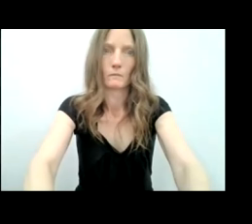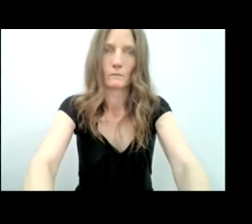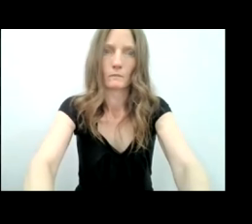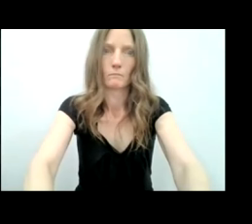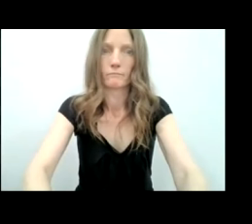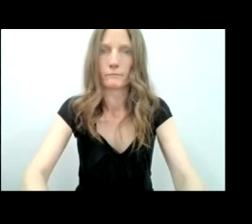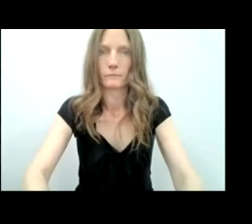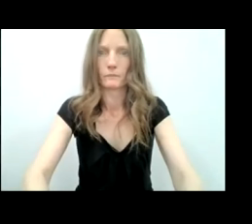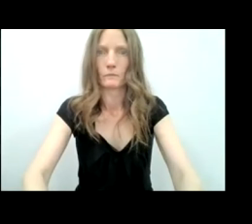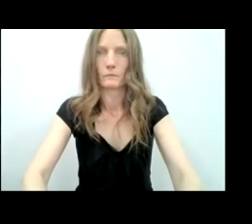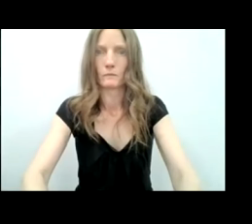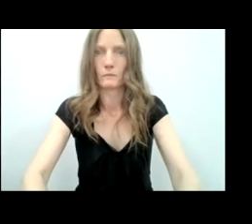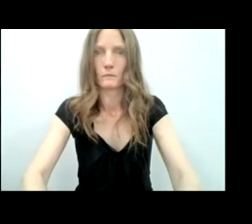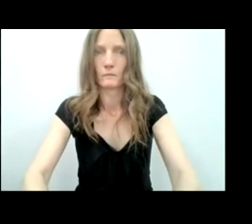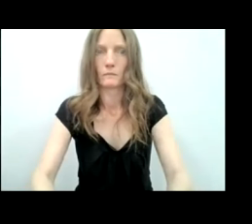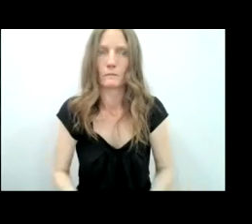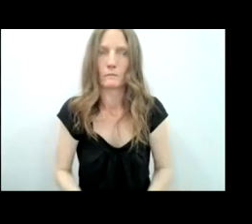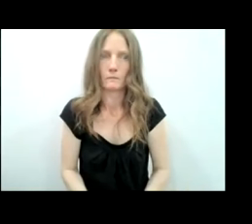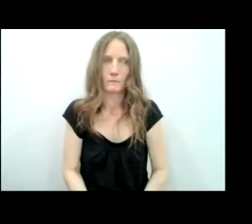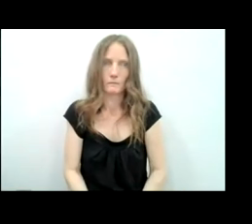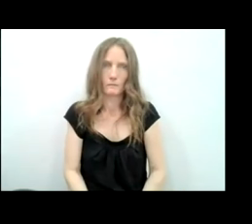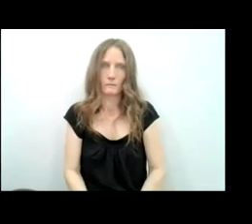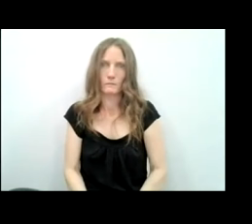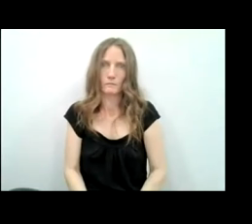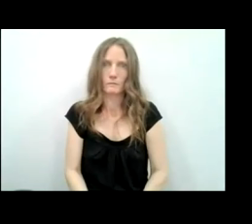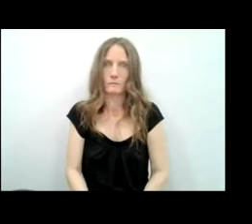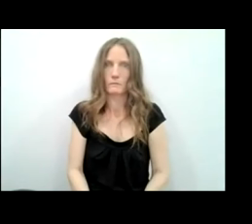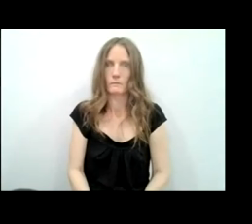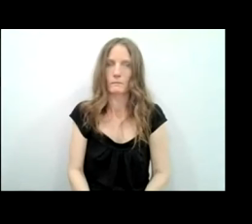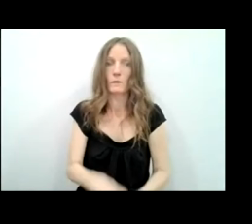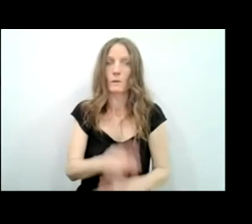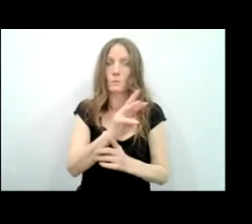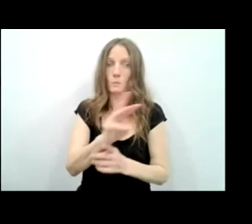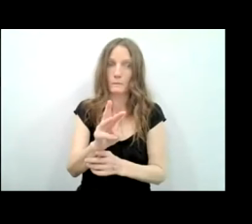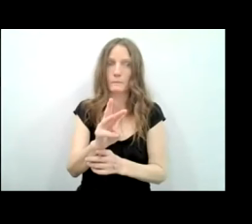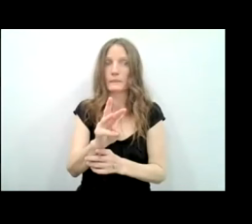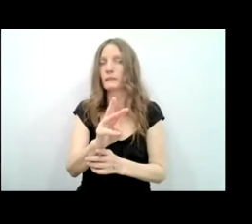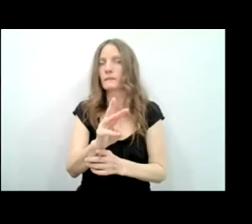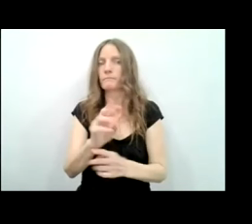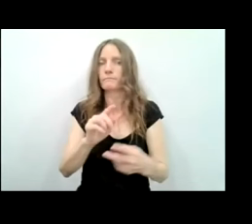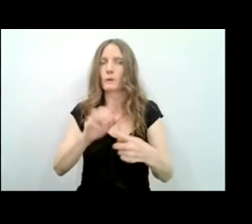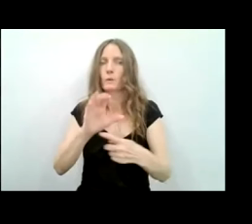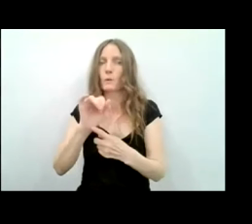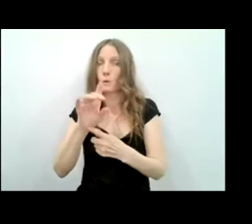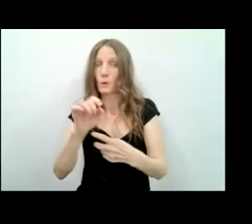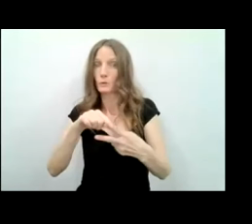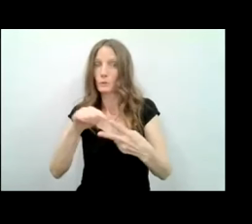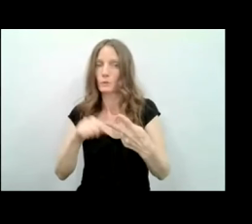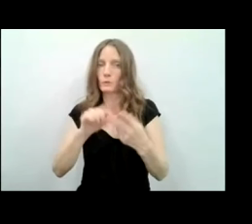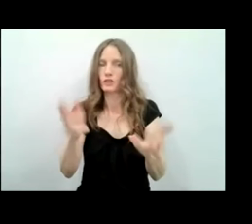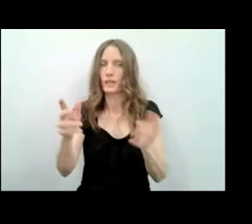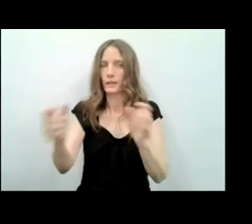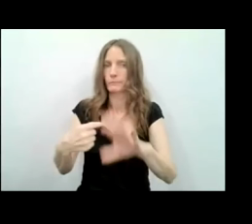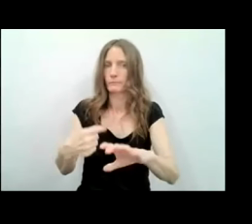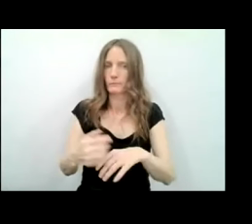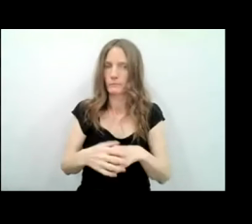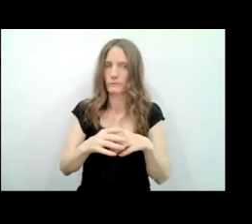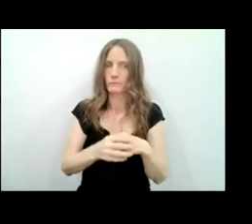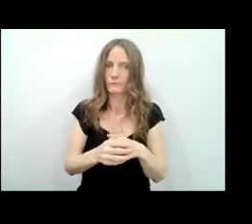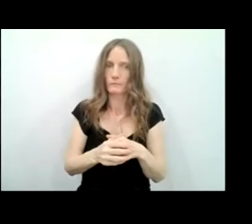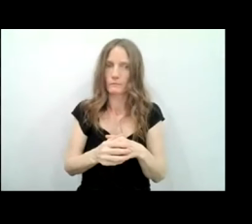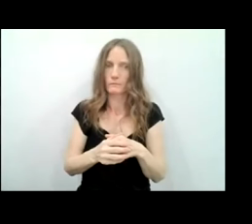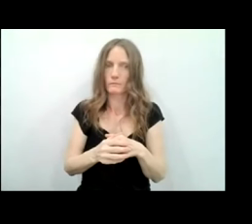site and the code into the chat. Great. Jennifer says, "What's your name is grayed out for